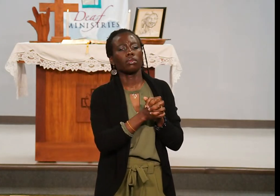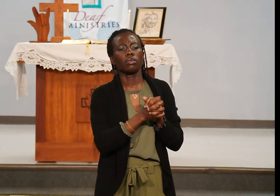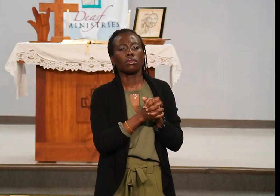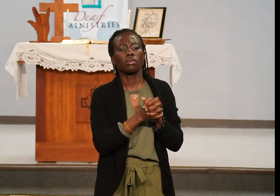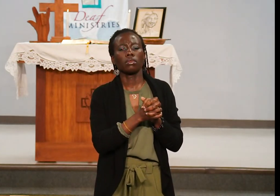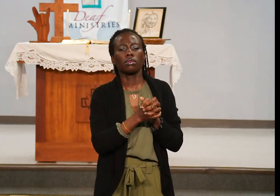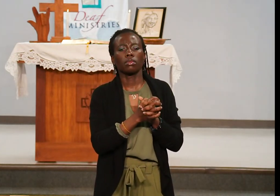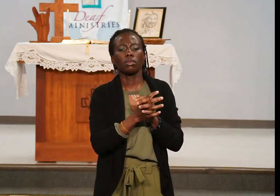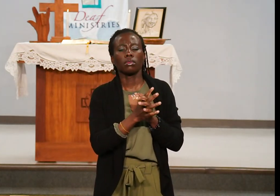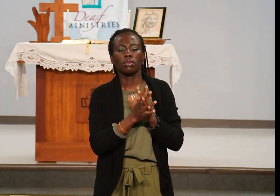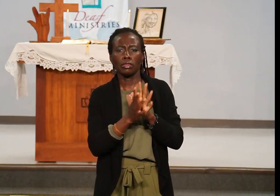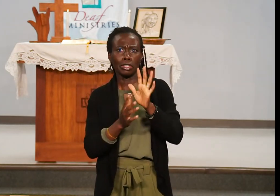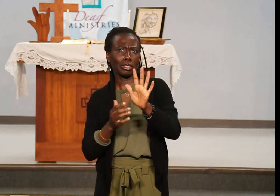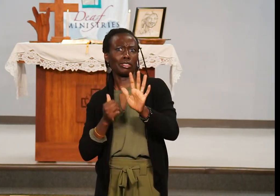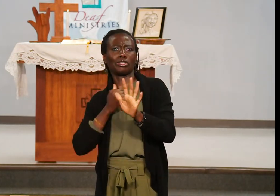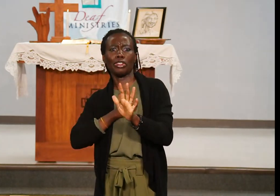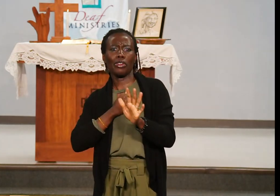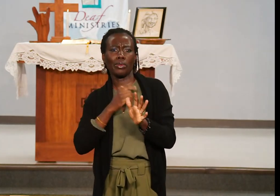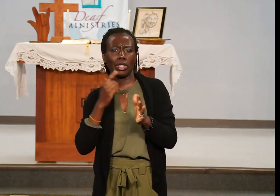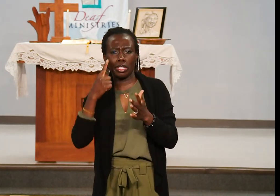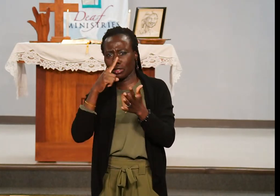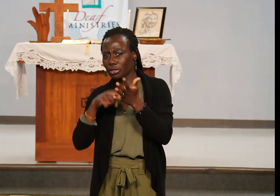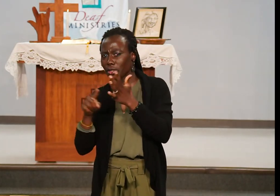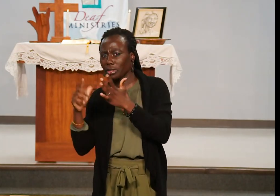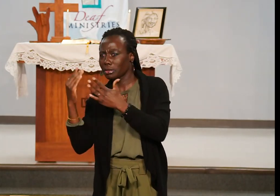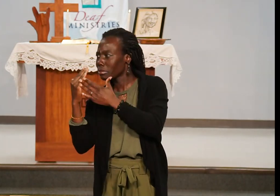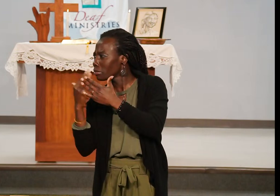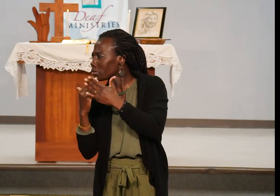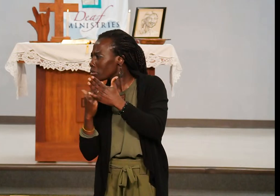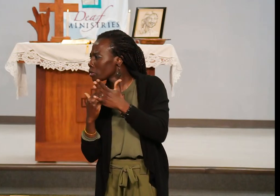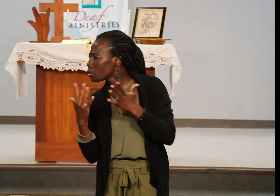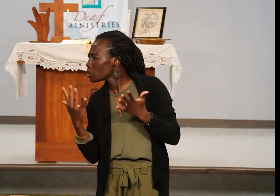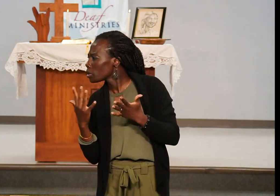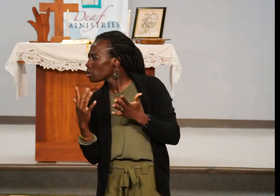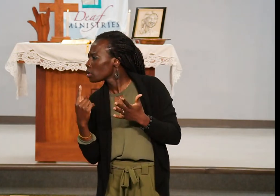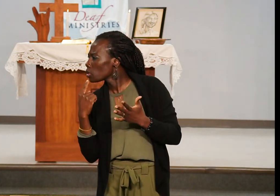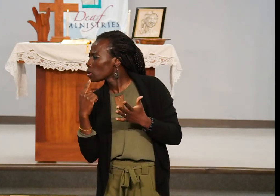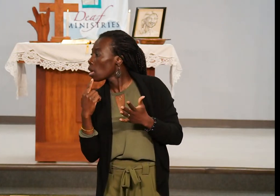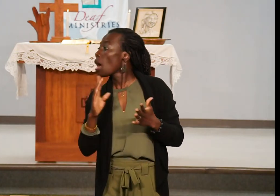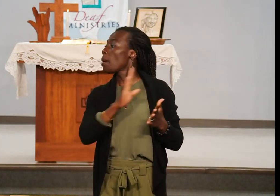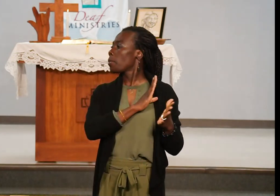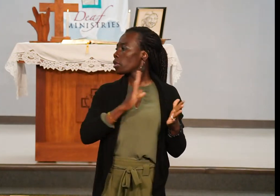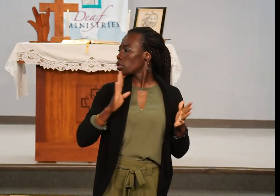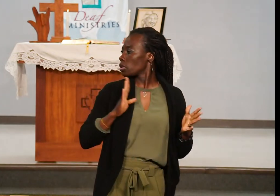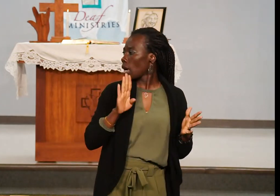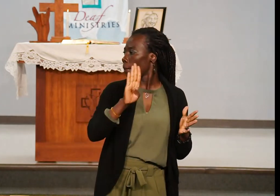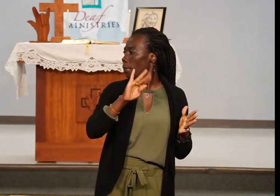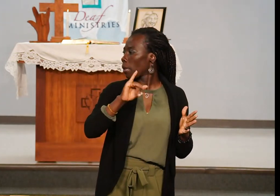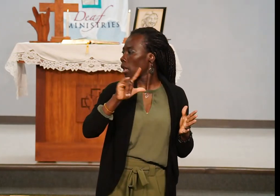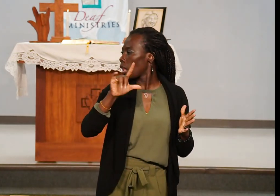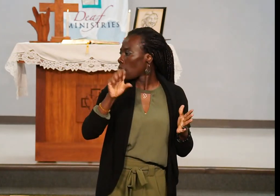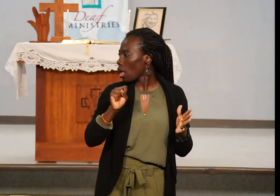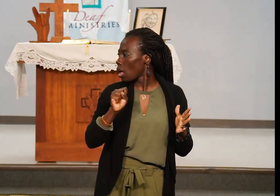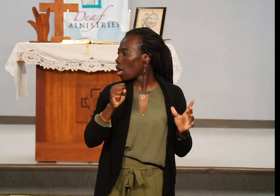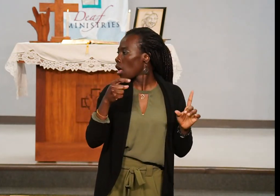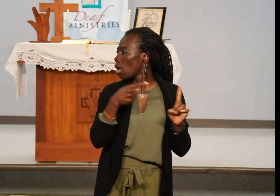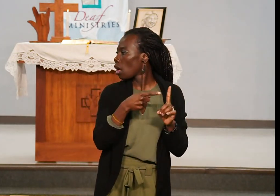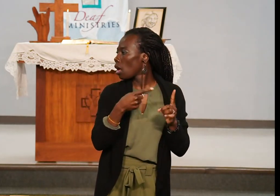Billy Dieters from Florida. Karen is praying for emotional support for all of